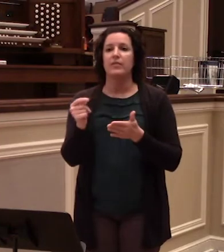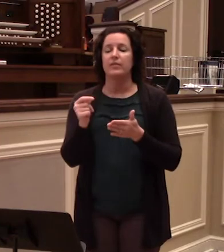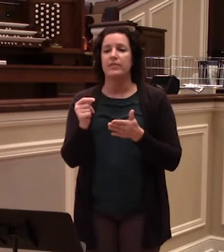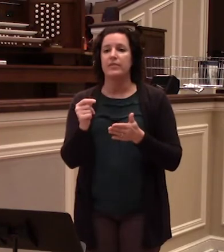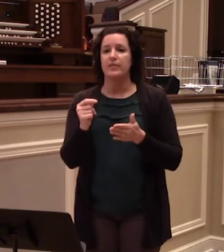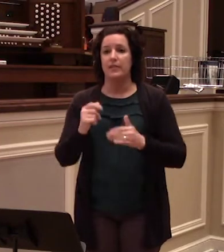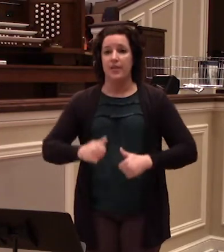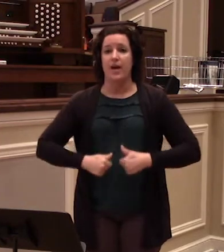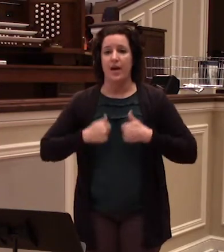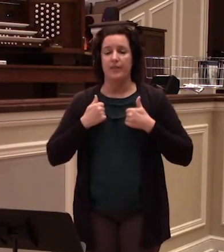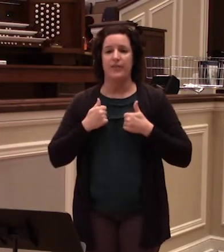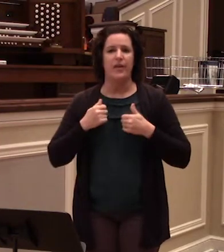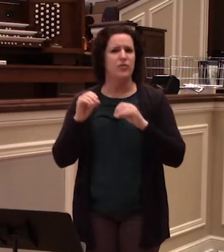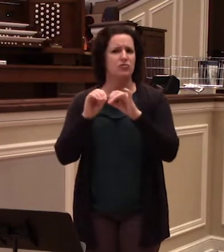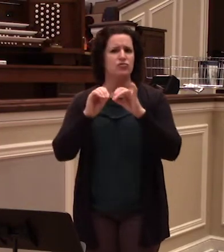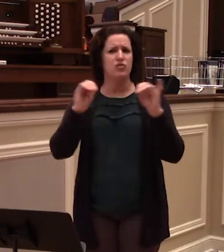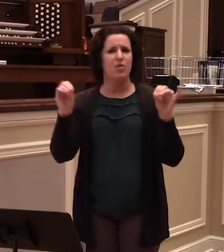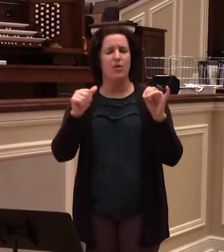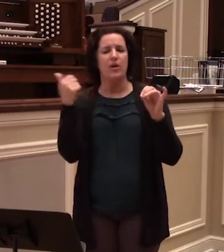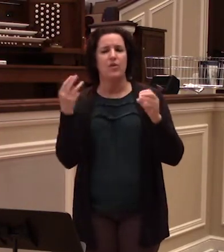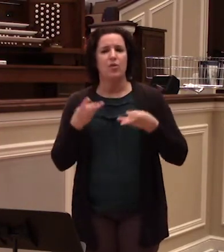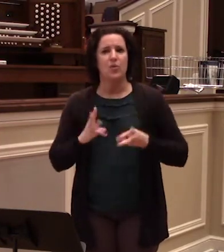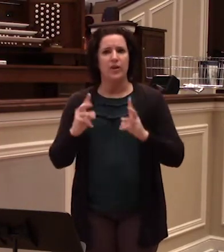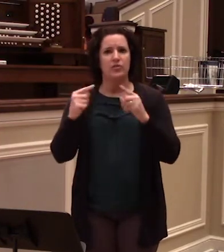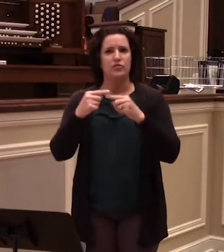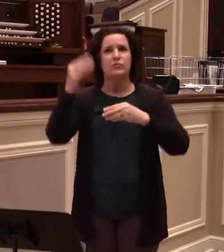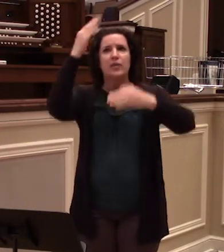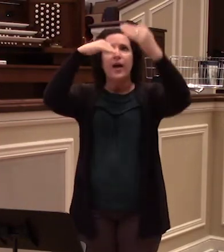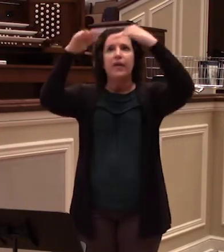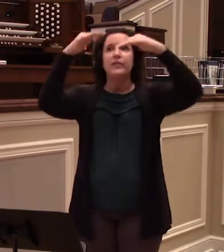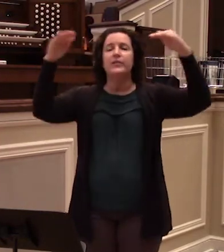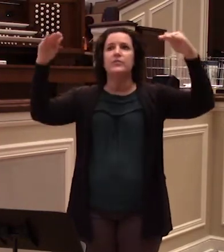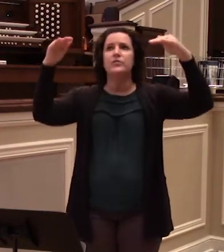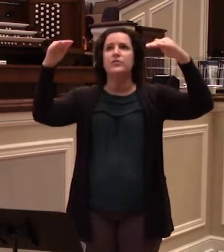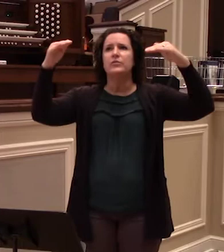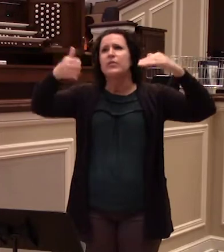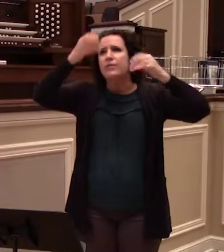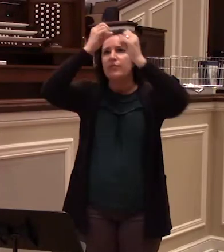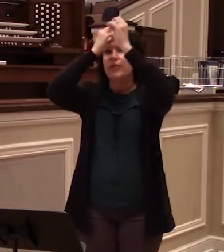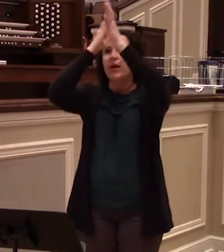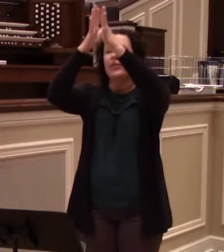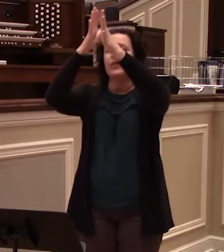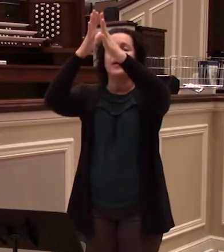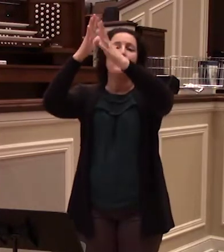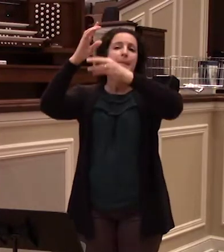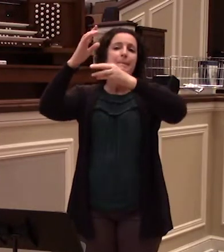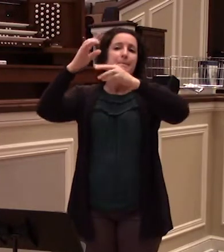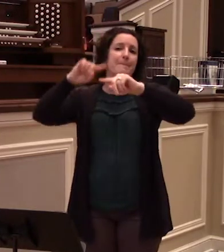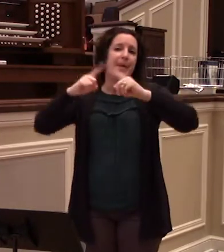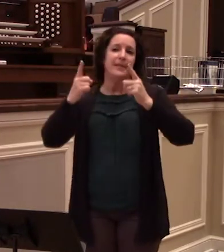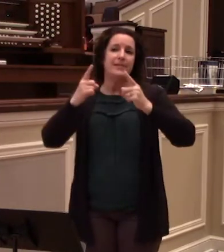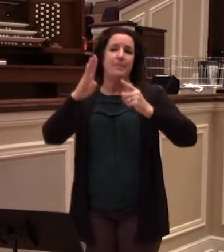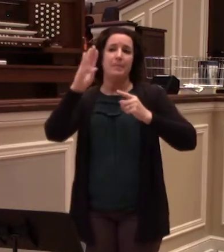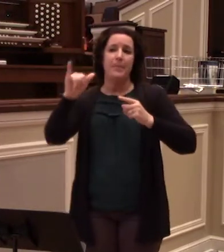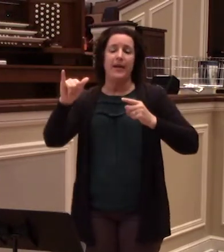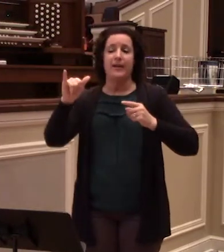me and in my life. That's what Jesus is saying at the Last Supper. That was the whole point of my 180-page